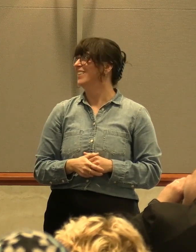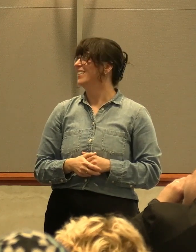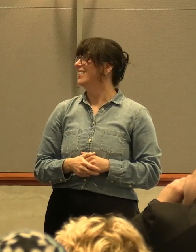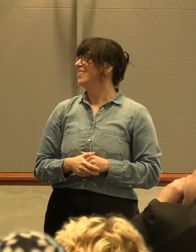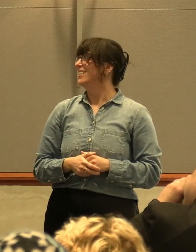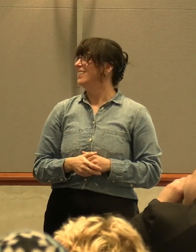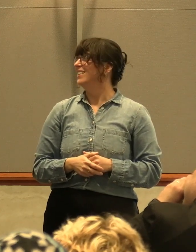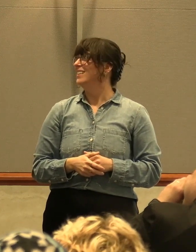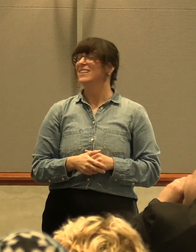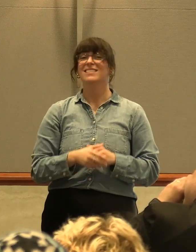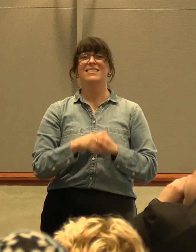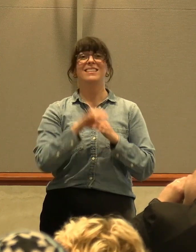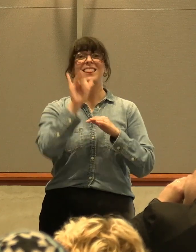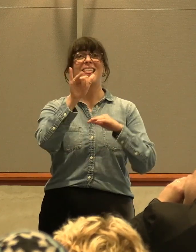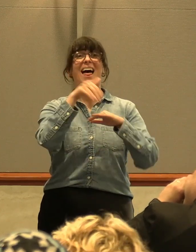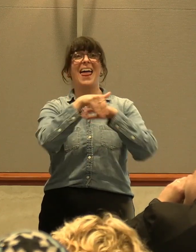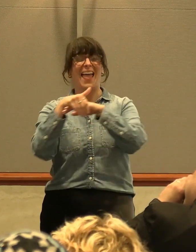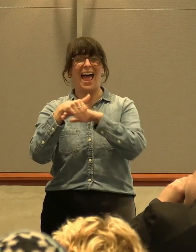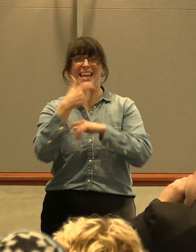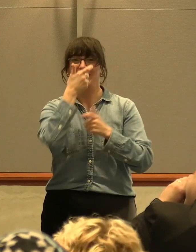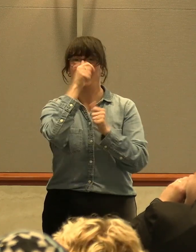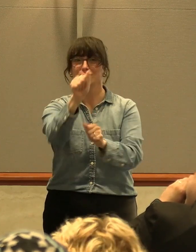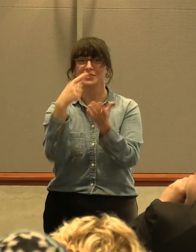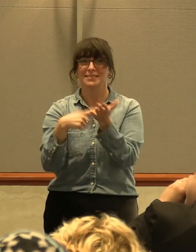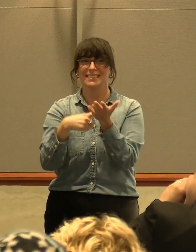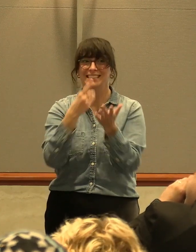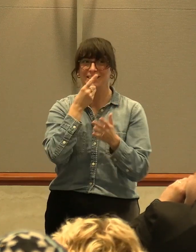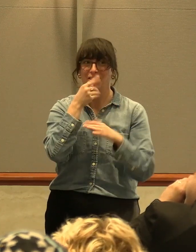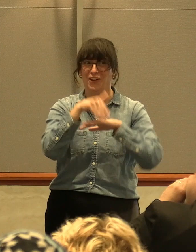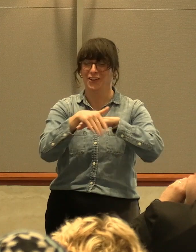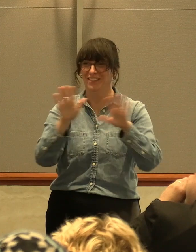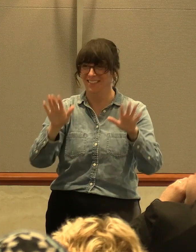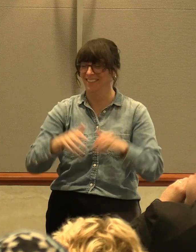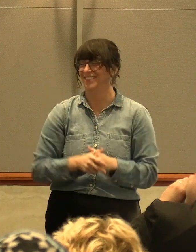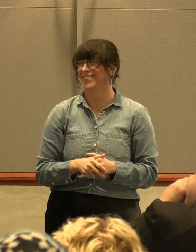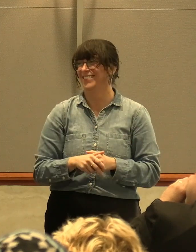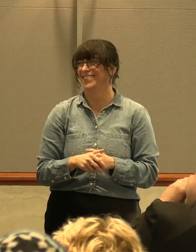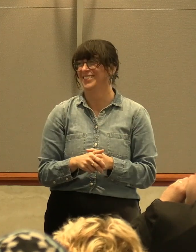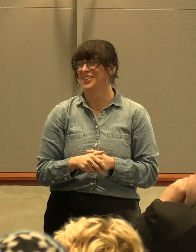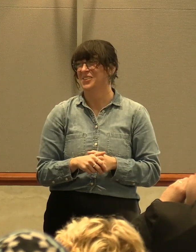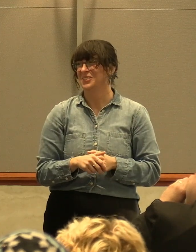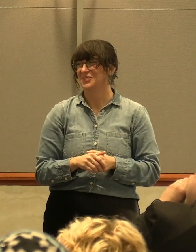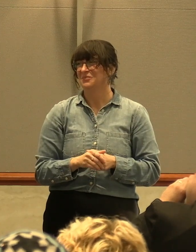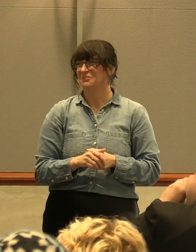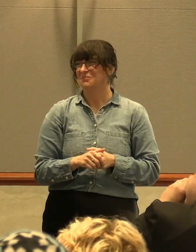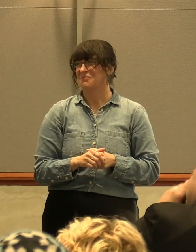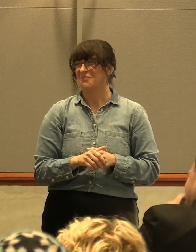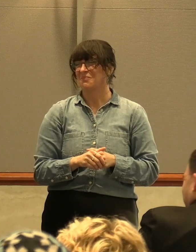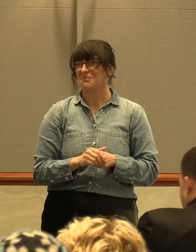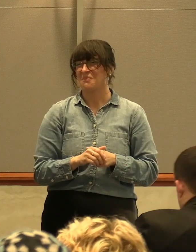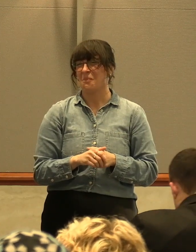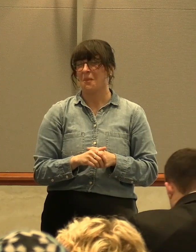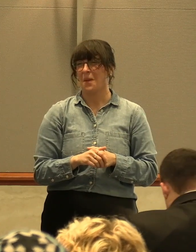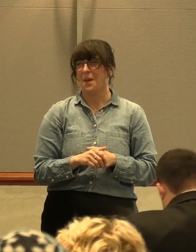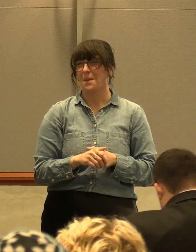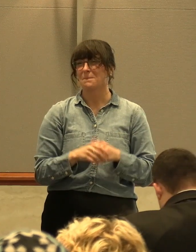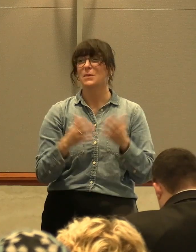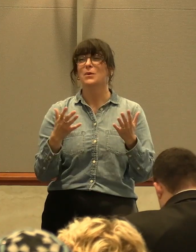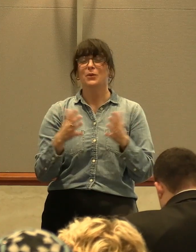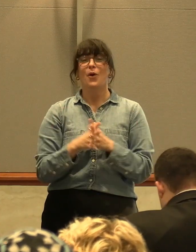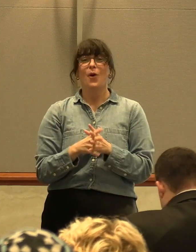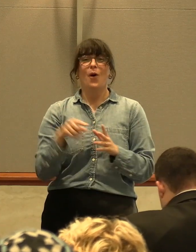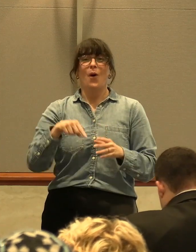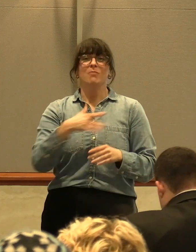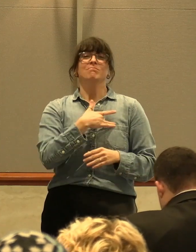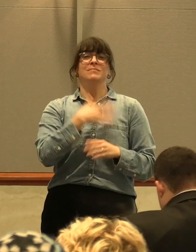We had an interesting discussion over dinner that evening. So this